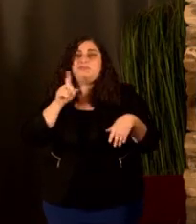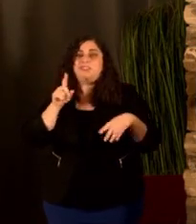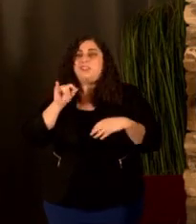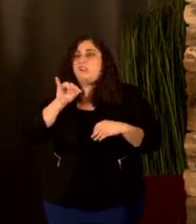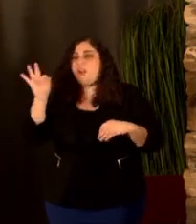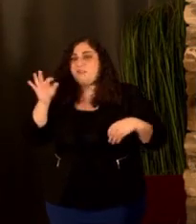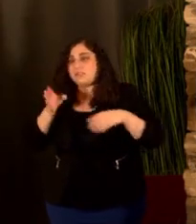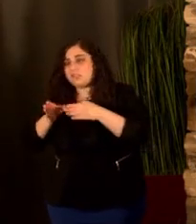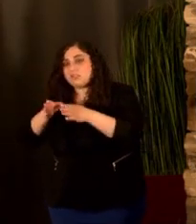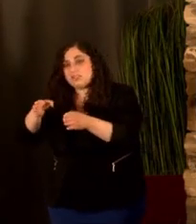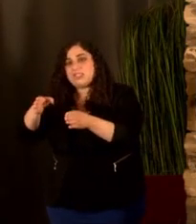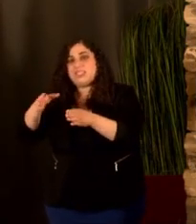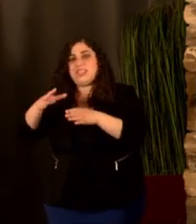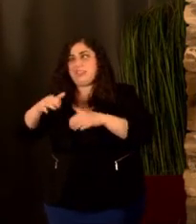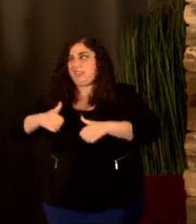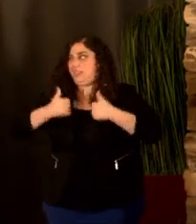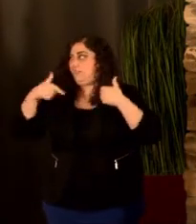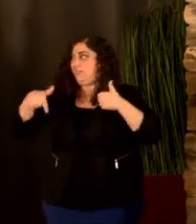live.